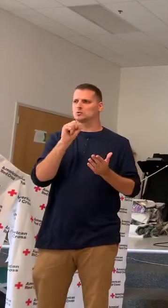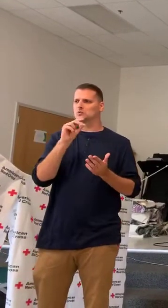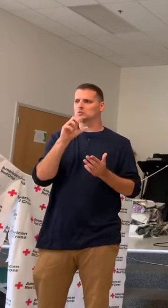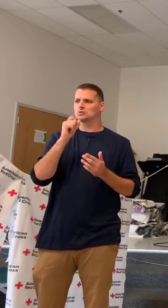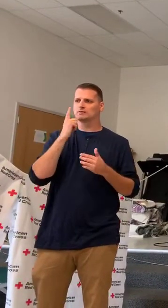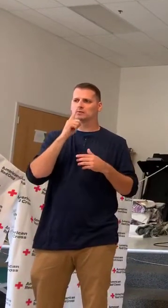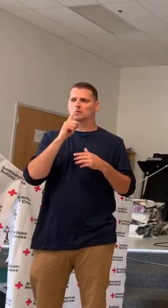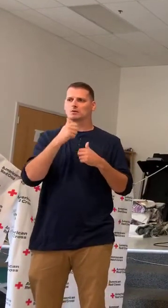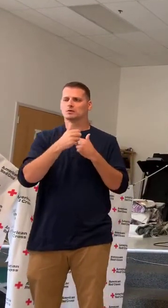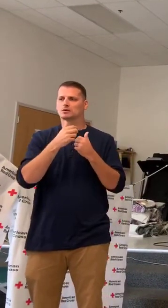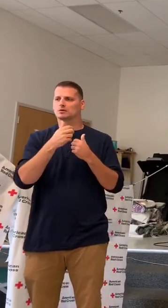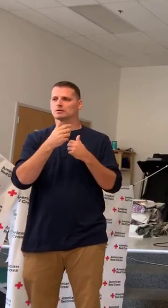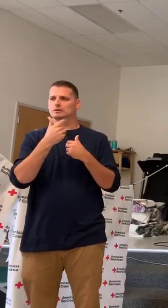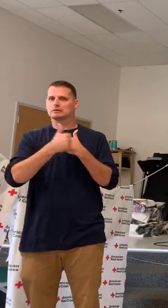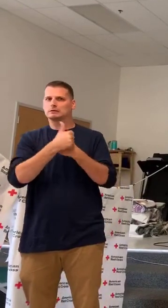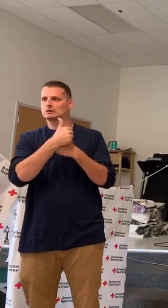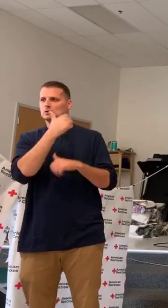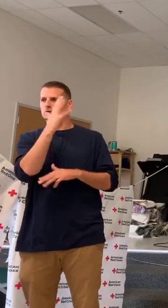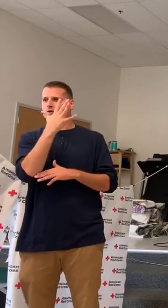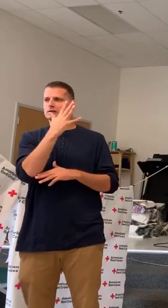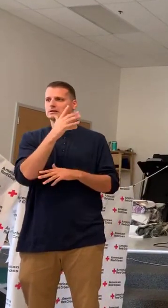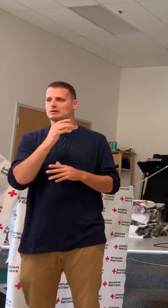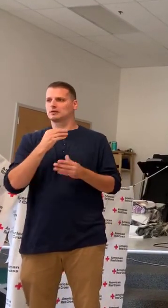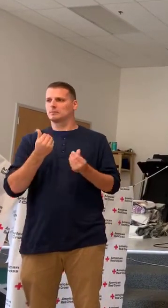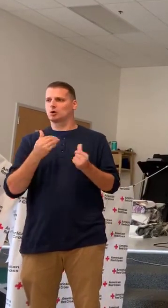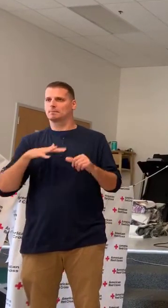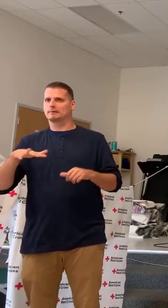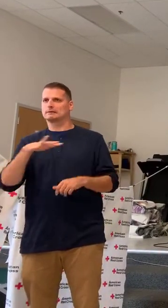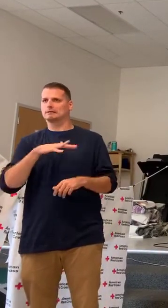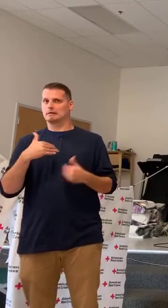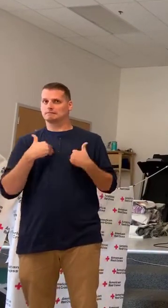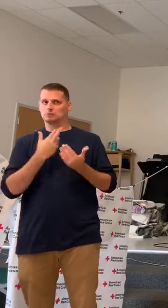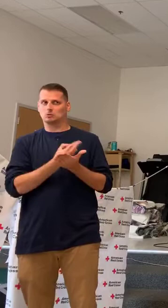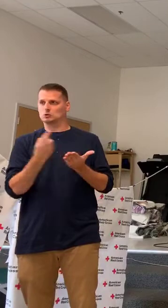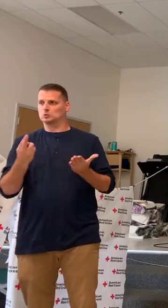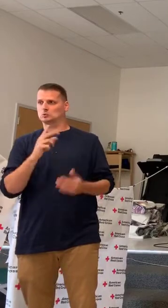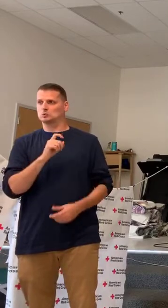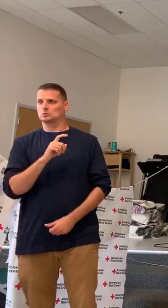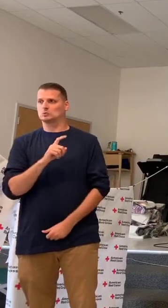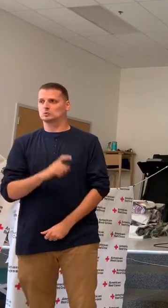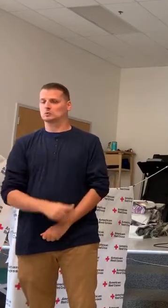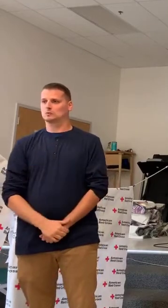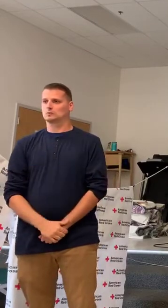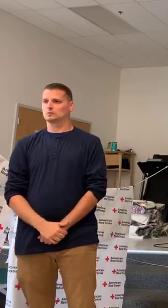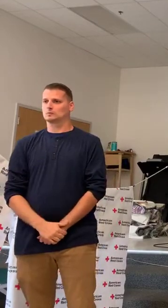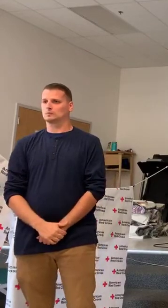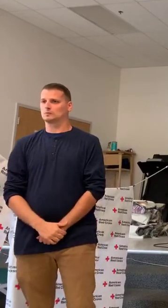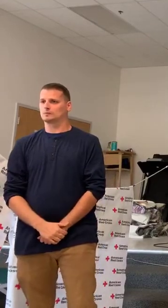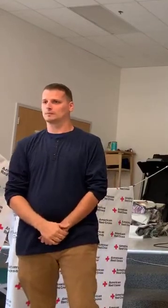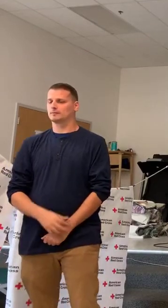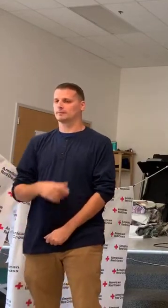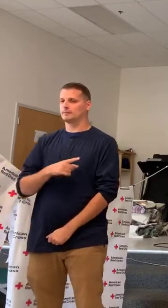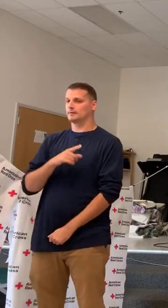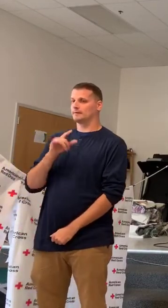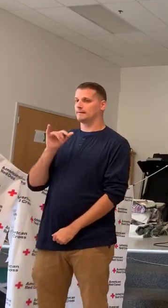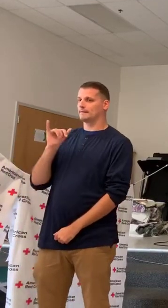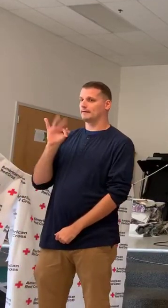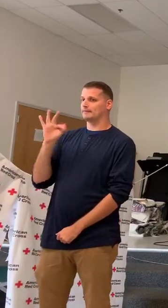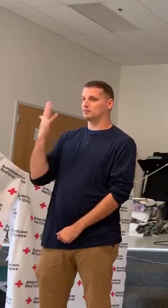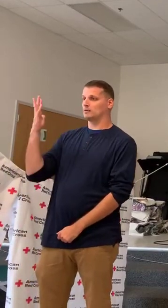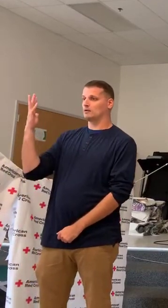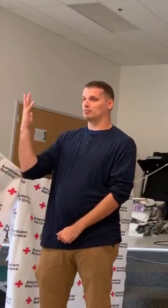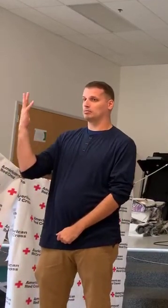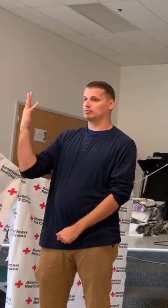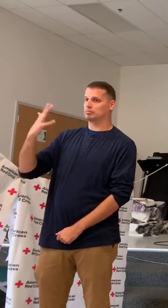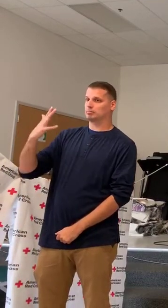property we own, lots, land? Meaning how to get them down? So the question was? Get them down. How do we get them down now that we're going to have a big